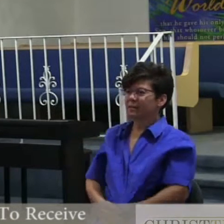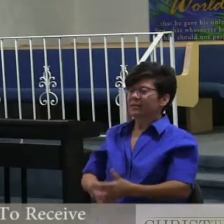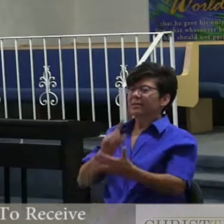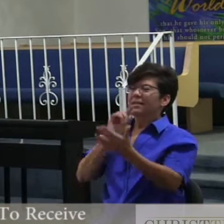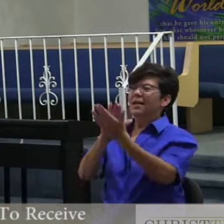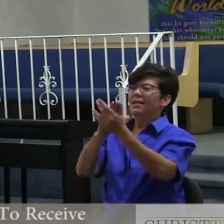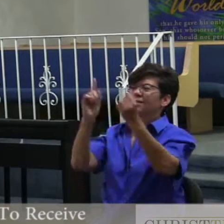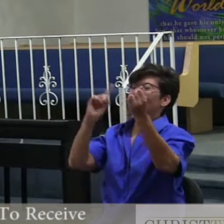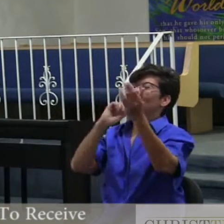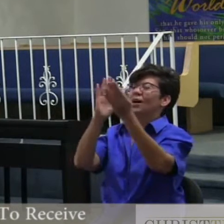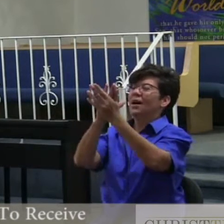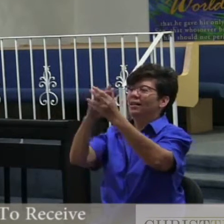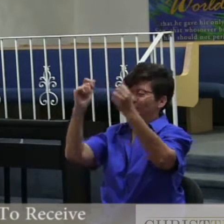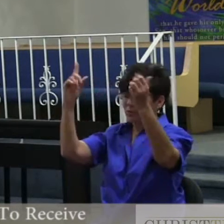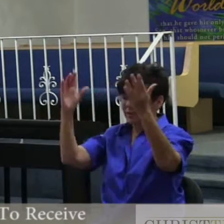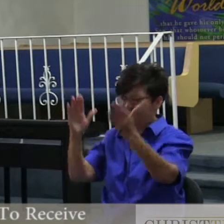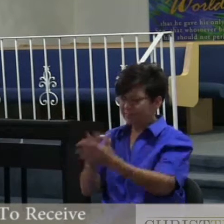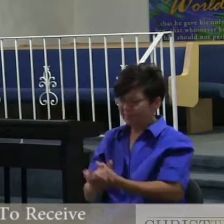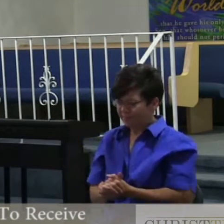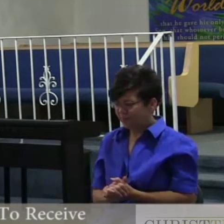Hallelujah, hallelujah, hallelujah.